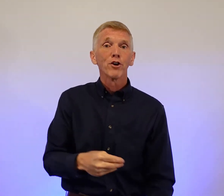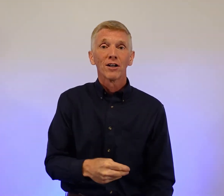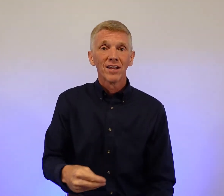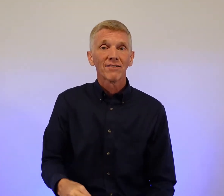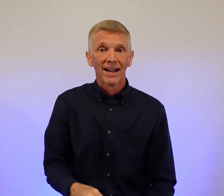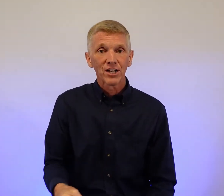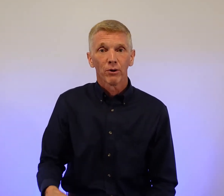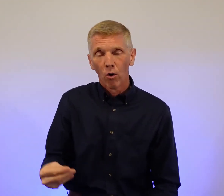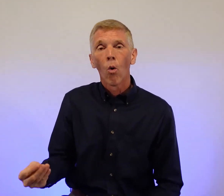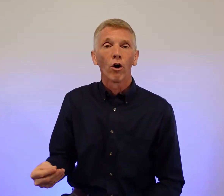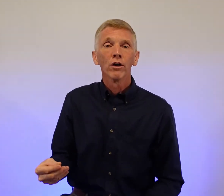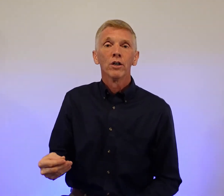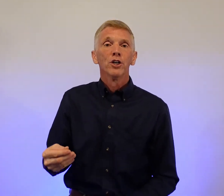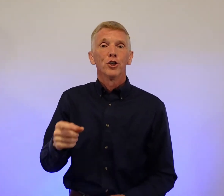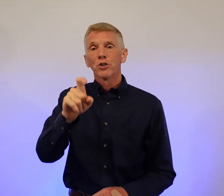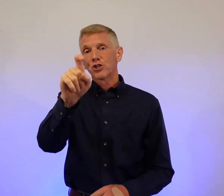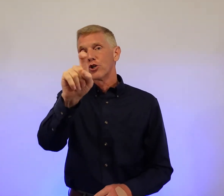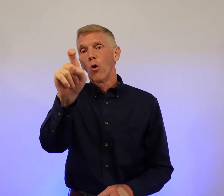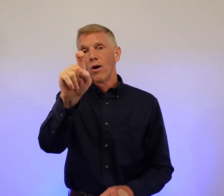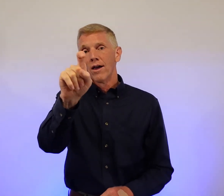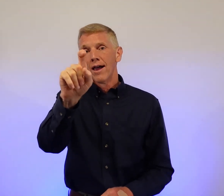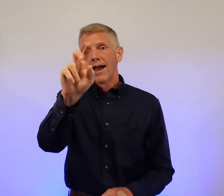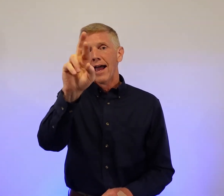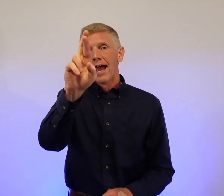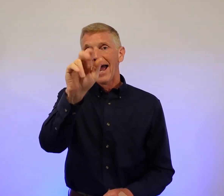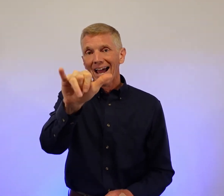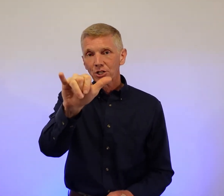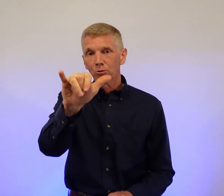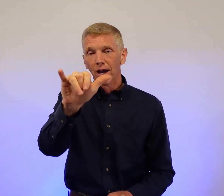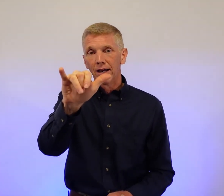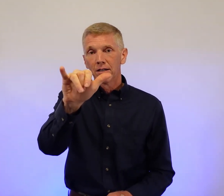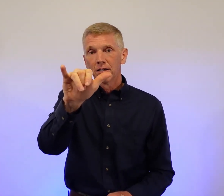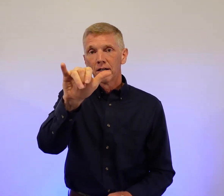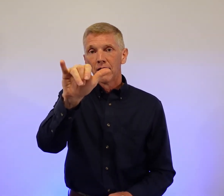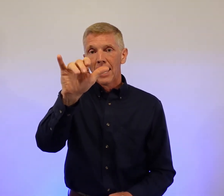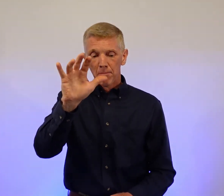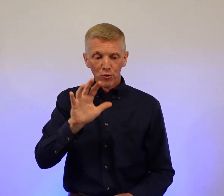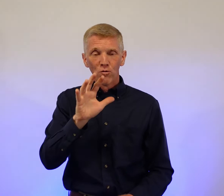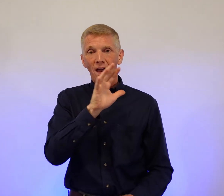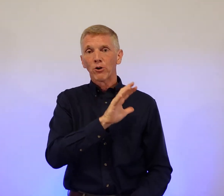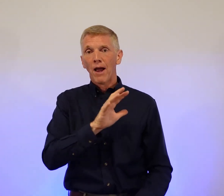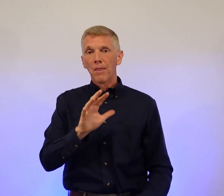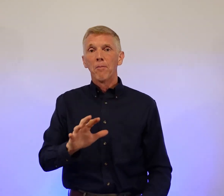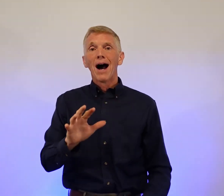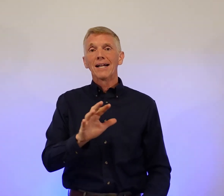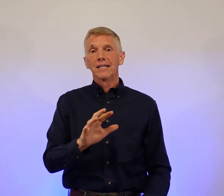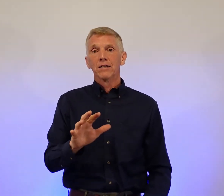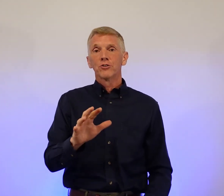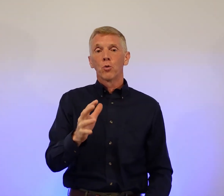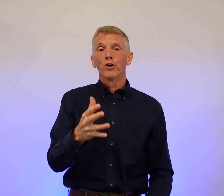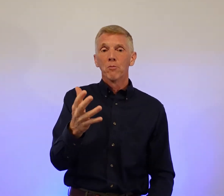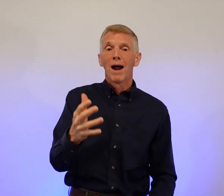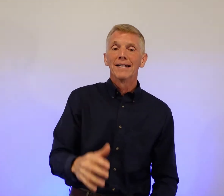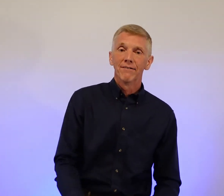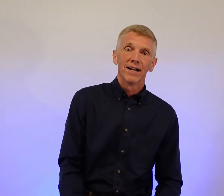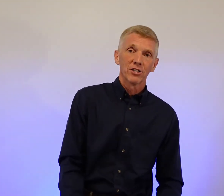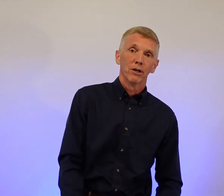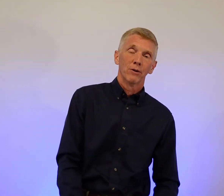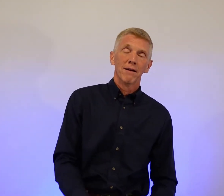going to take that X-ray, or you could just go X-ray and move that around the body to where you might give an X-ray, okay? Let's